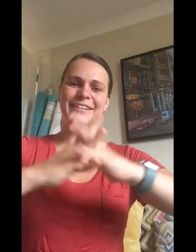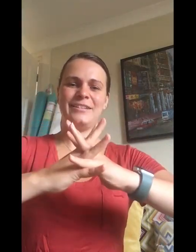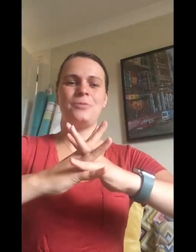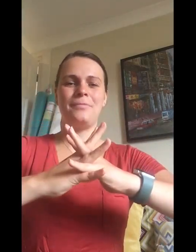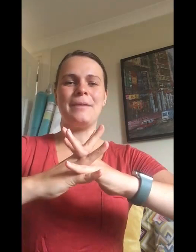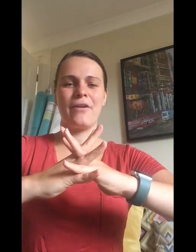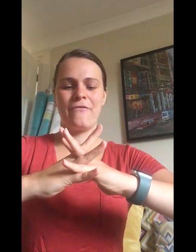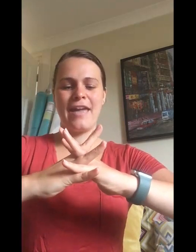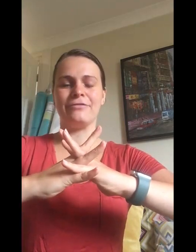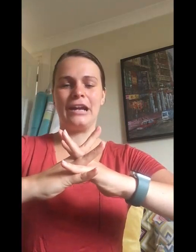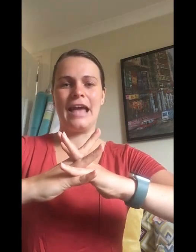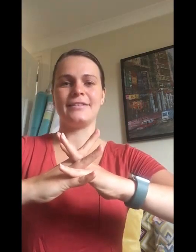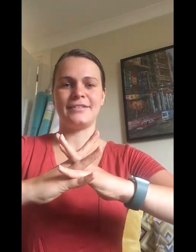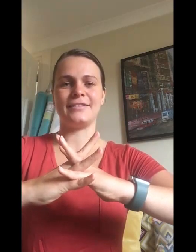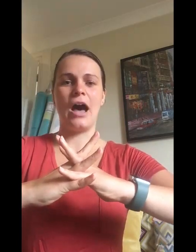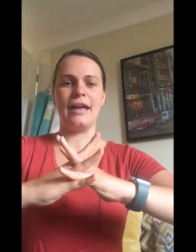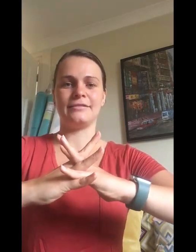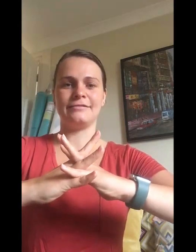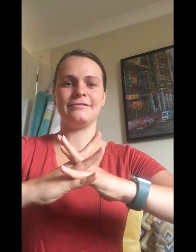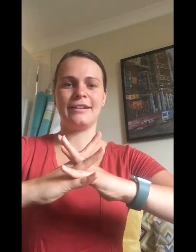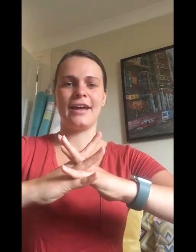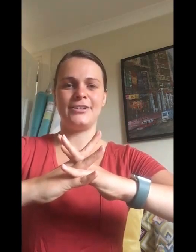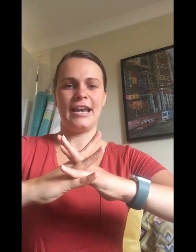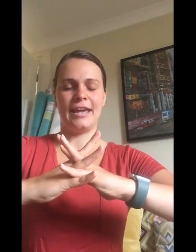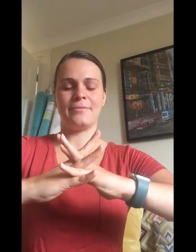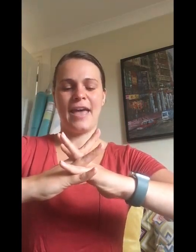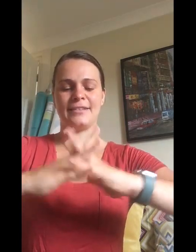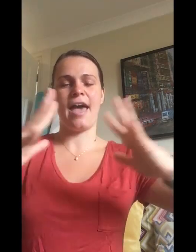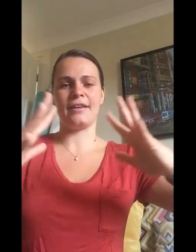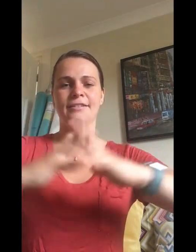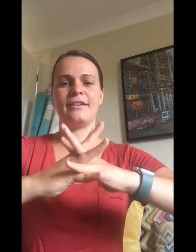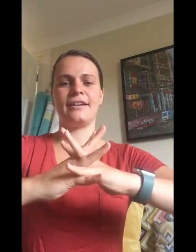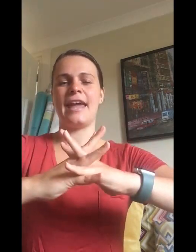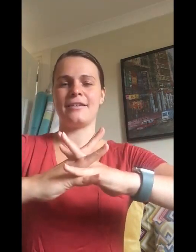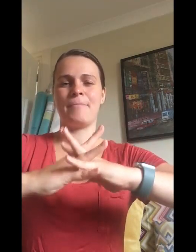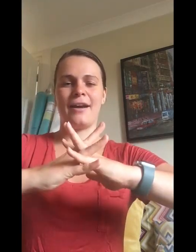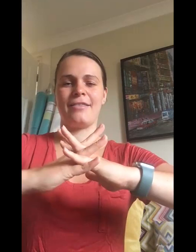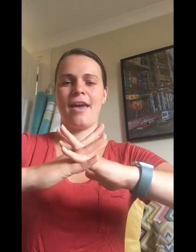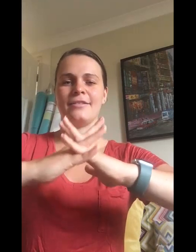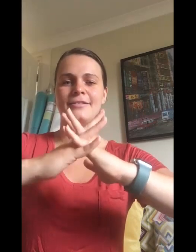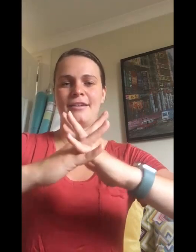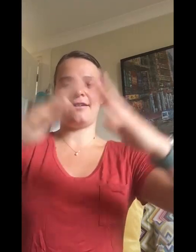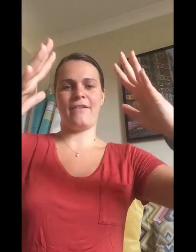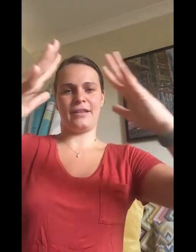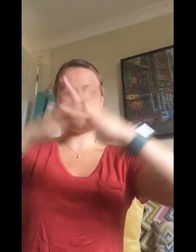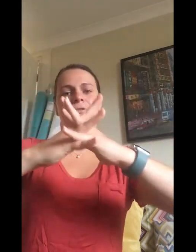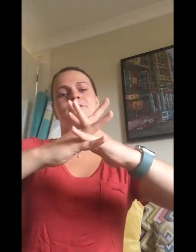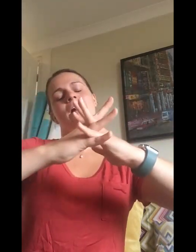It's probably my favourite letter to sign, actually, compared to S. I take the back the S. I think W is quite